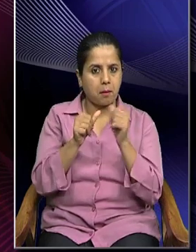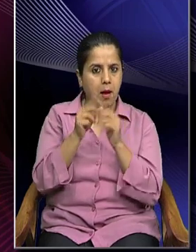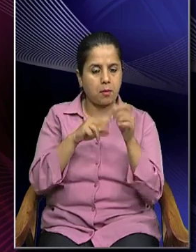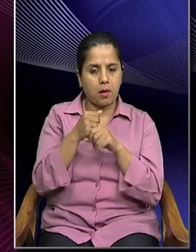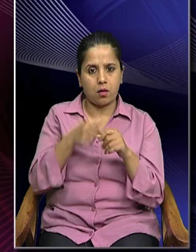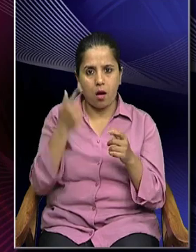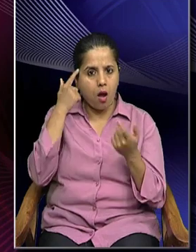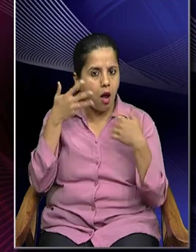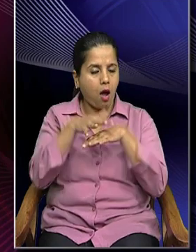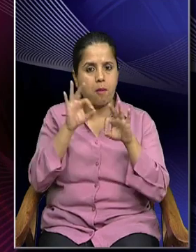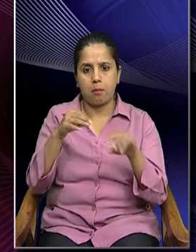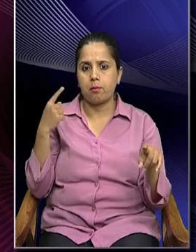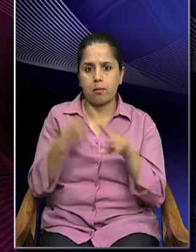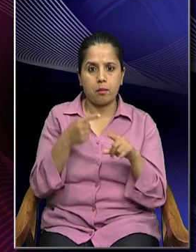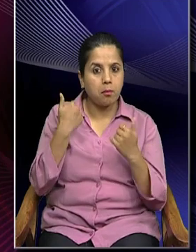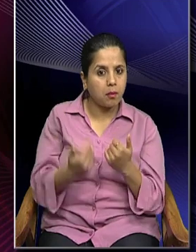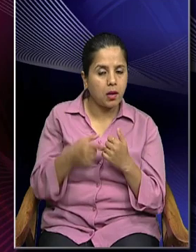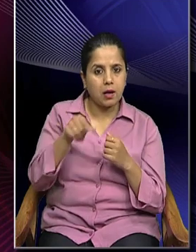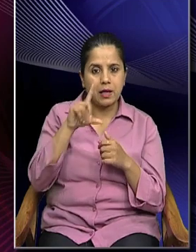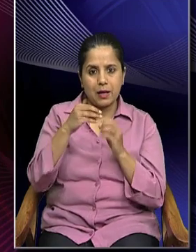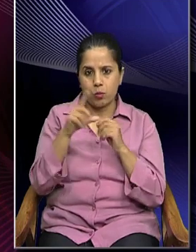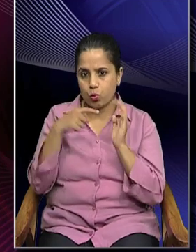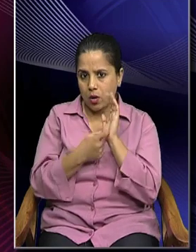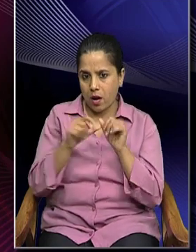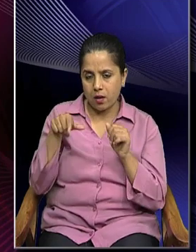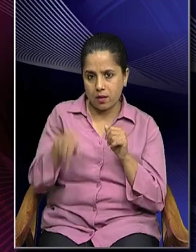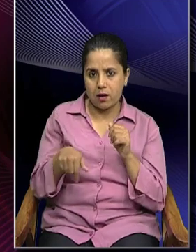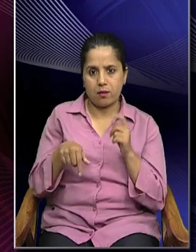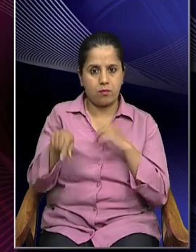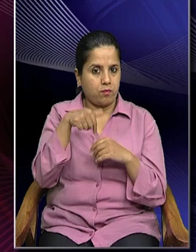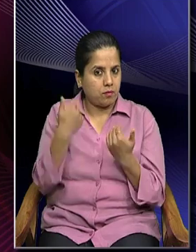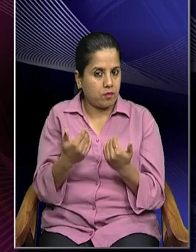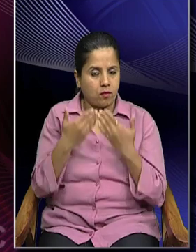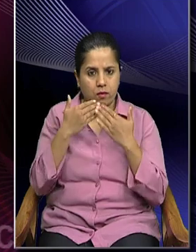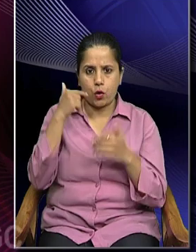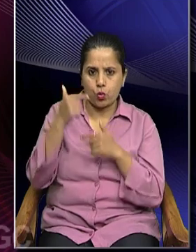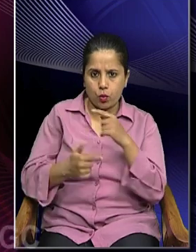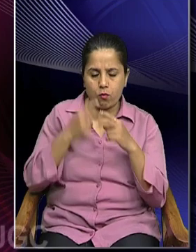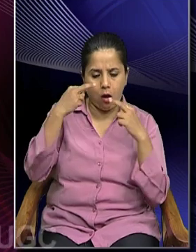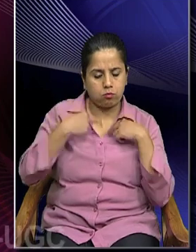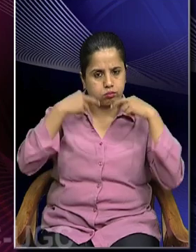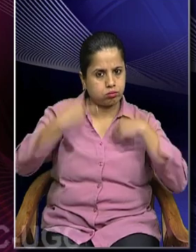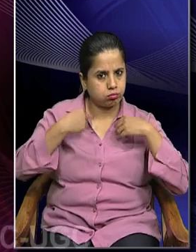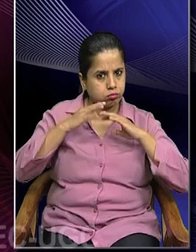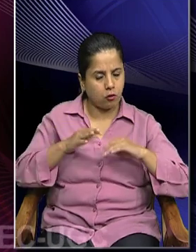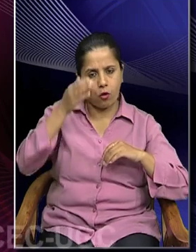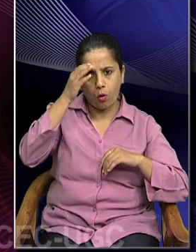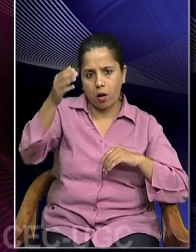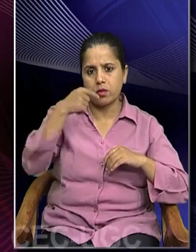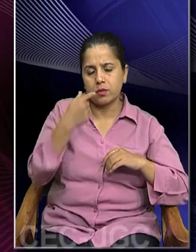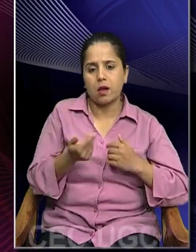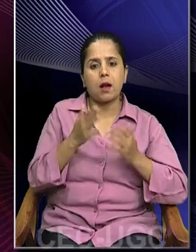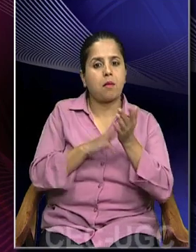liberal arts program, the students engage in self-assessment through a regular reflection and the concept